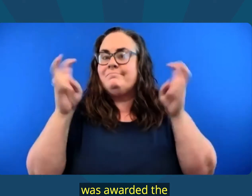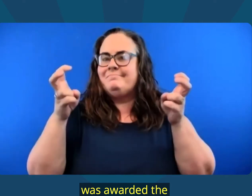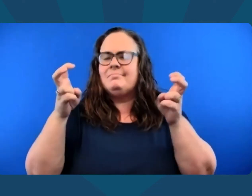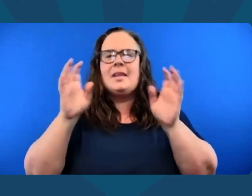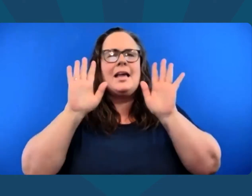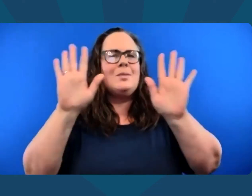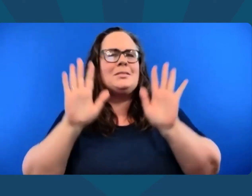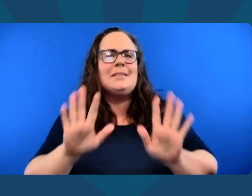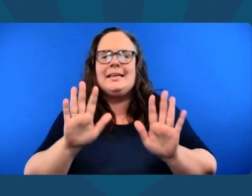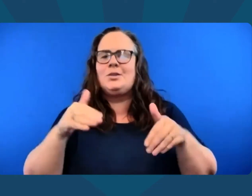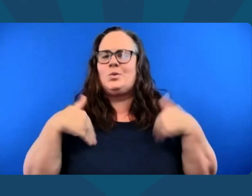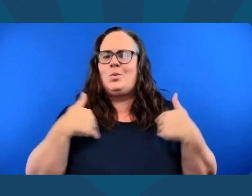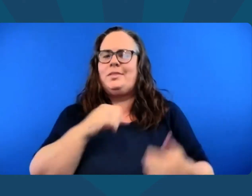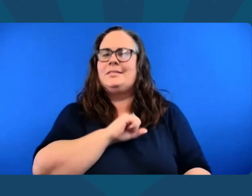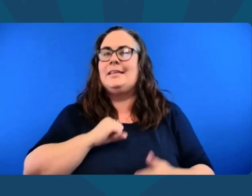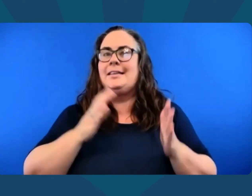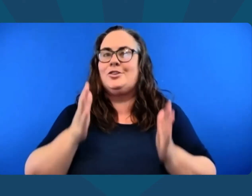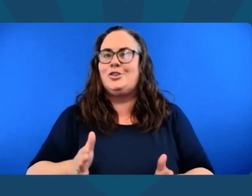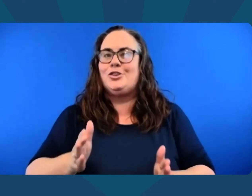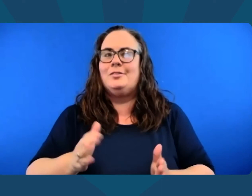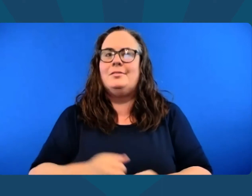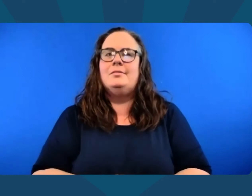Award for Outstanding Youth Senator.